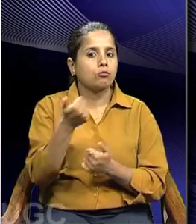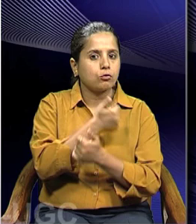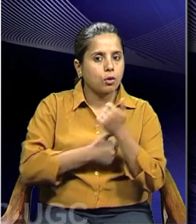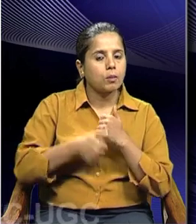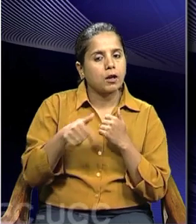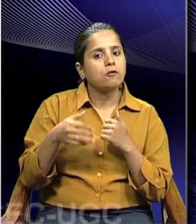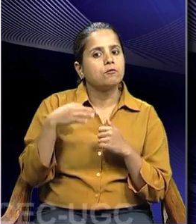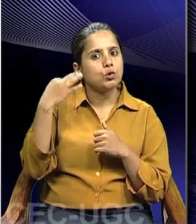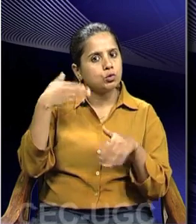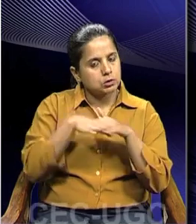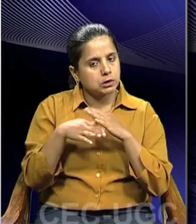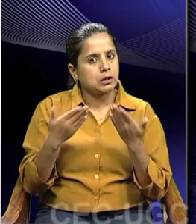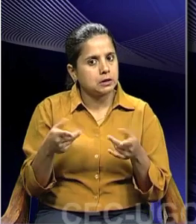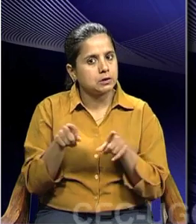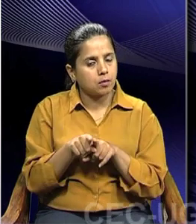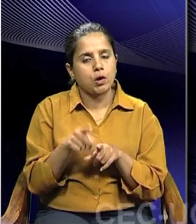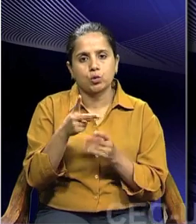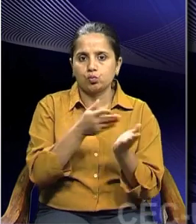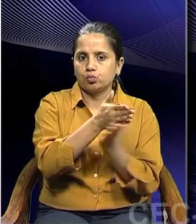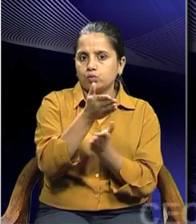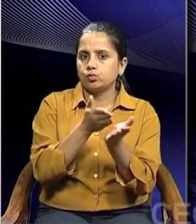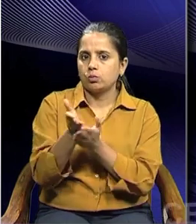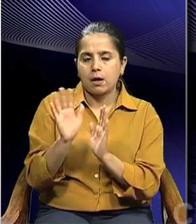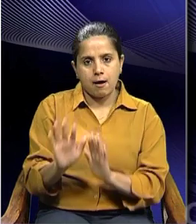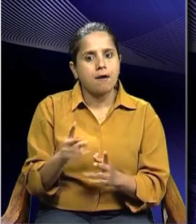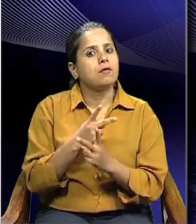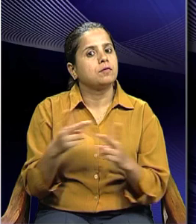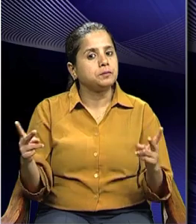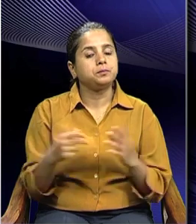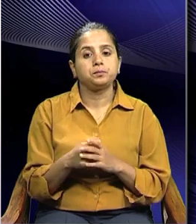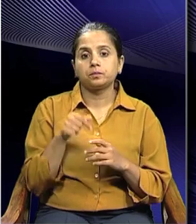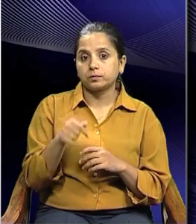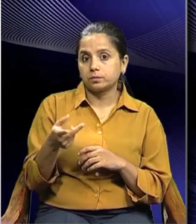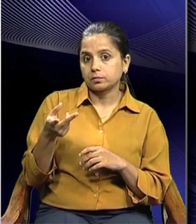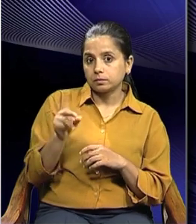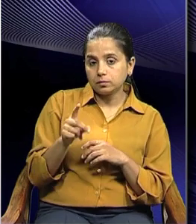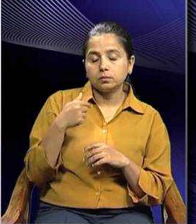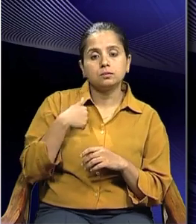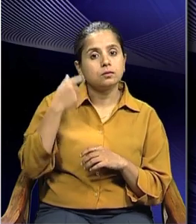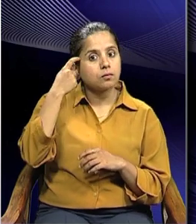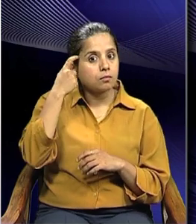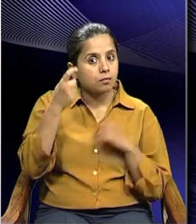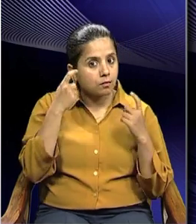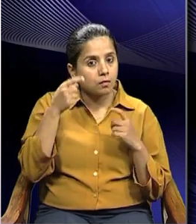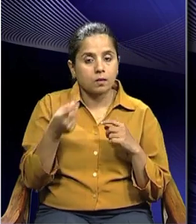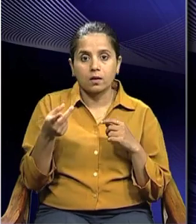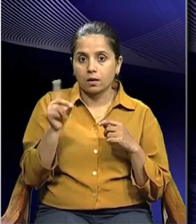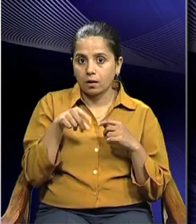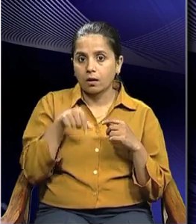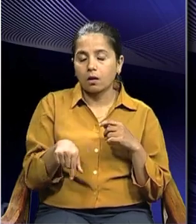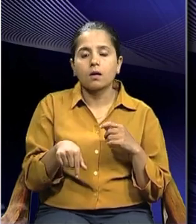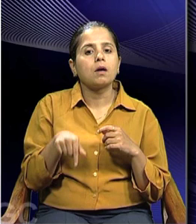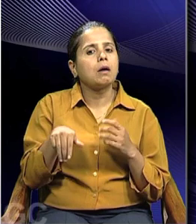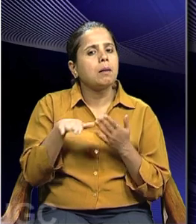the future. These two dimensions are there, and this reinventing, you can say that reinventing became